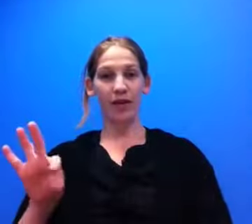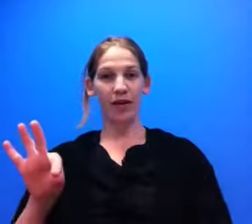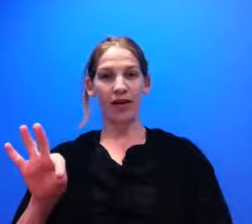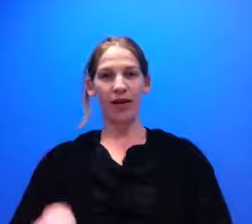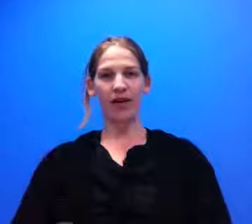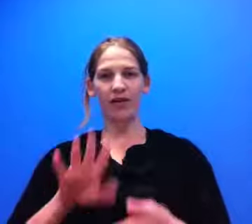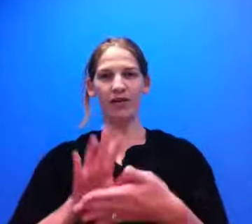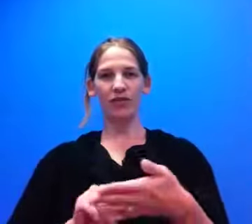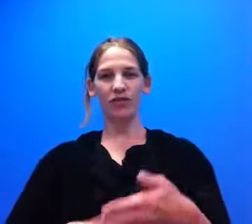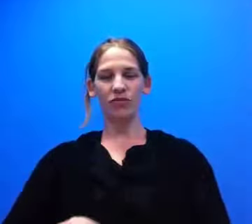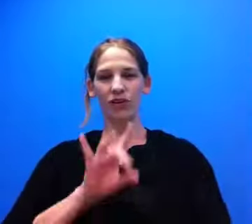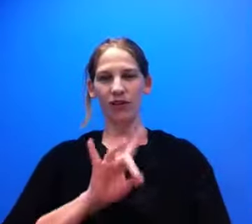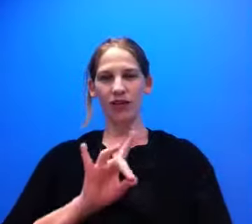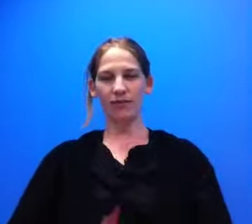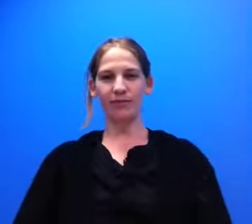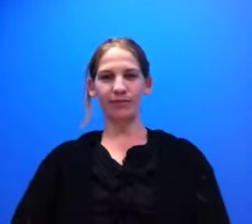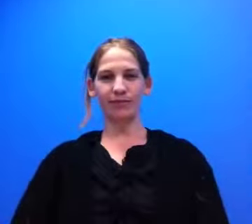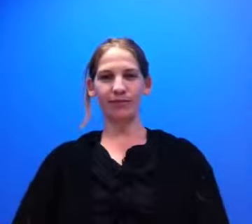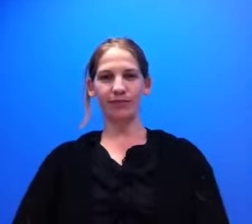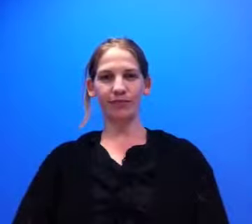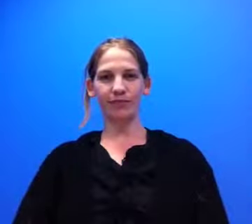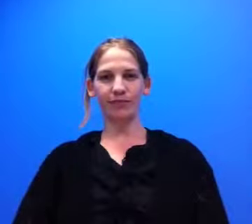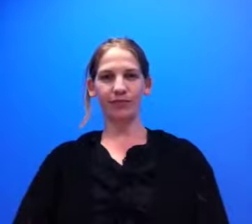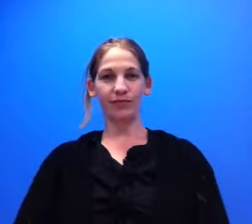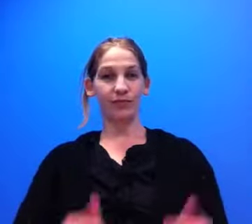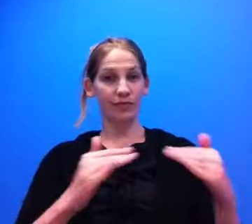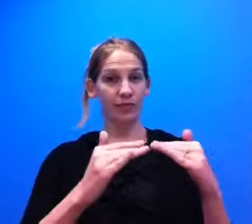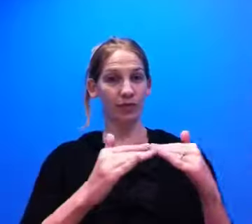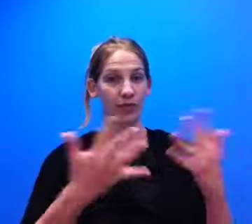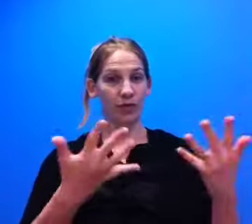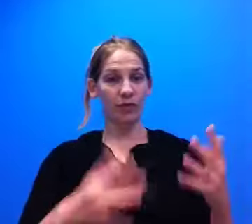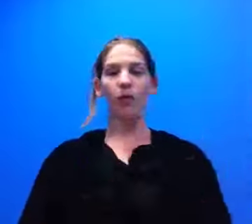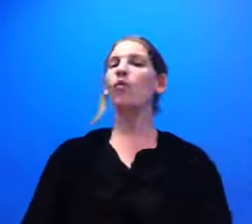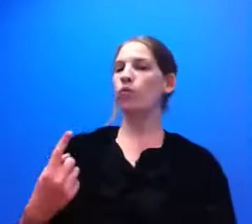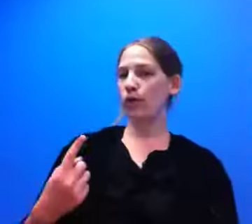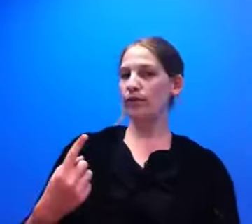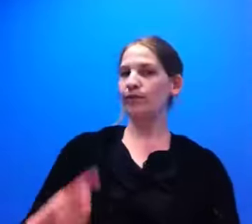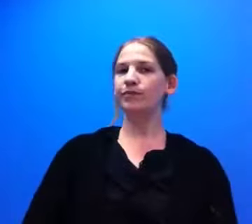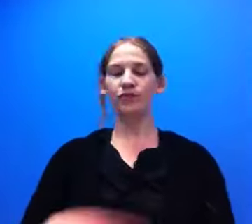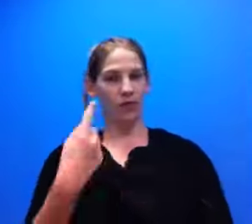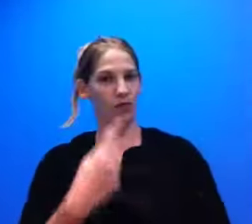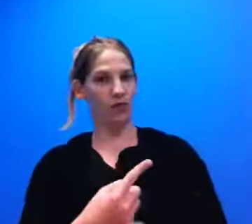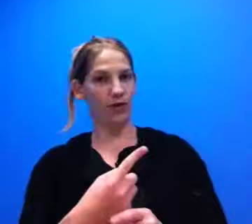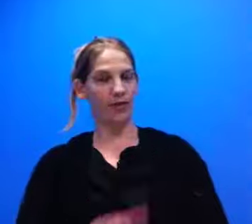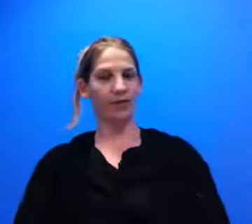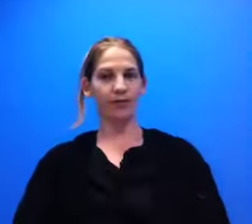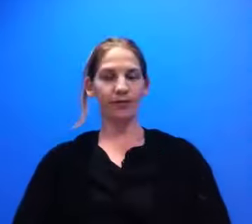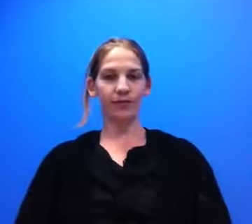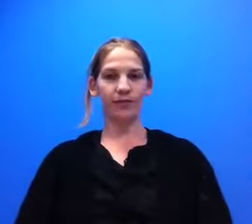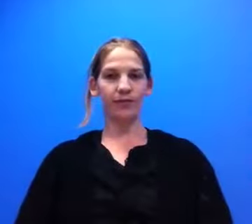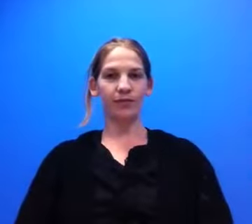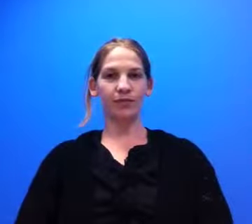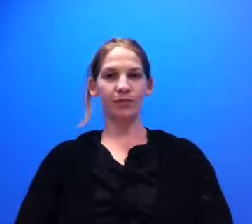What is 9 subtract 8? 1. Very good. And what number do we add to